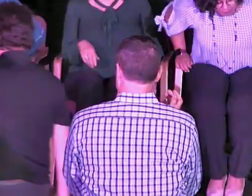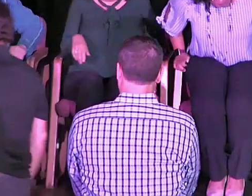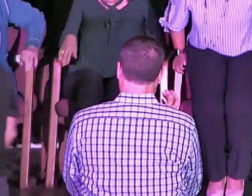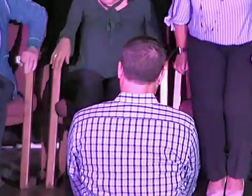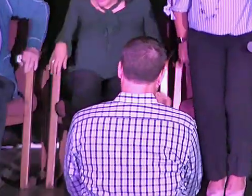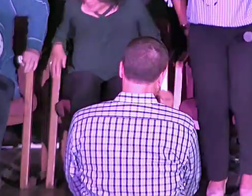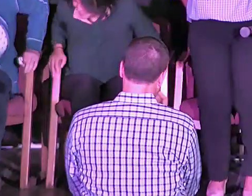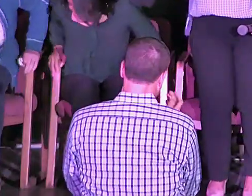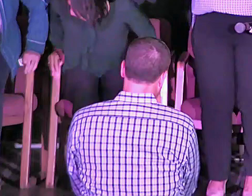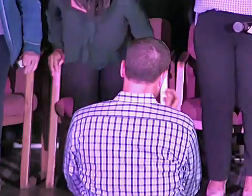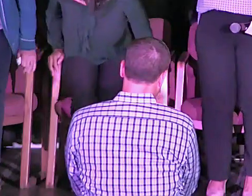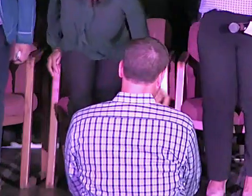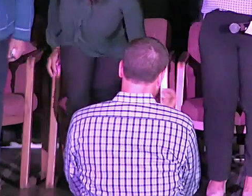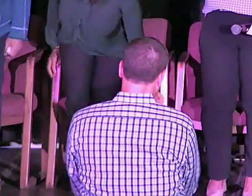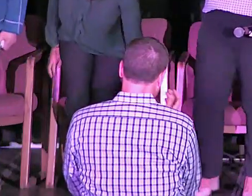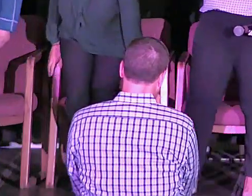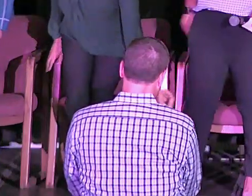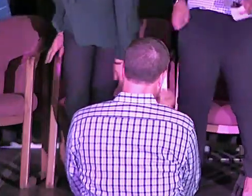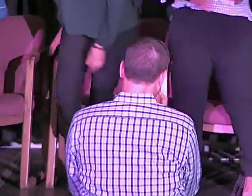Much.